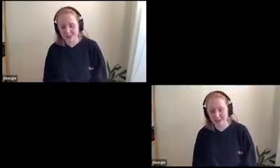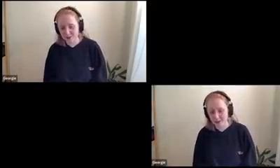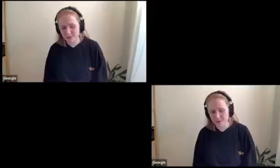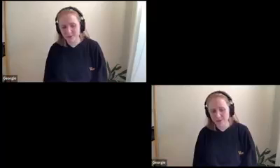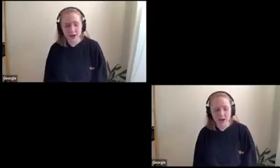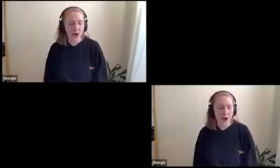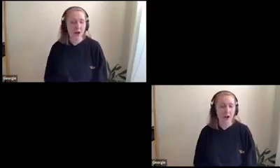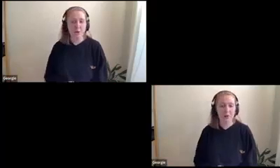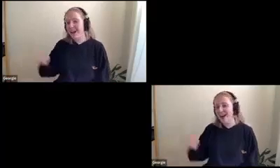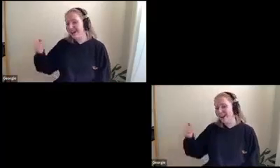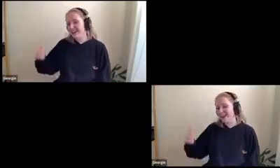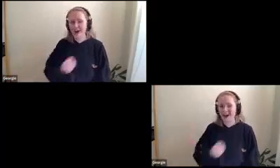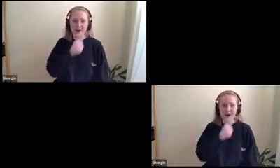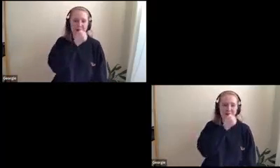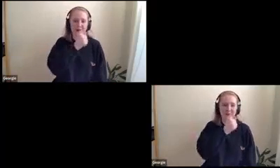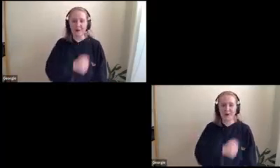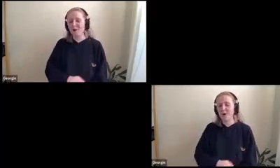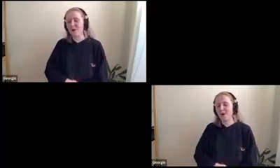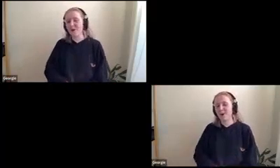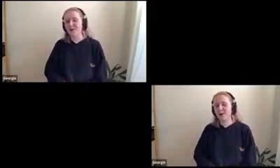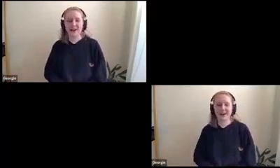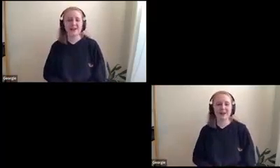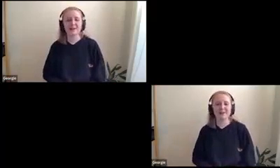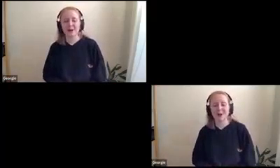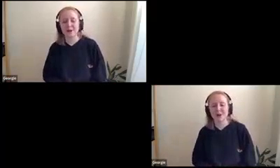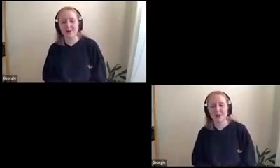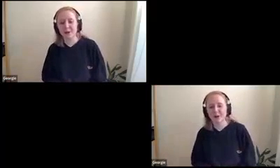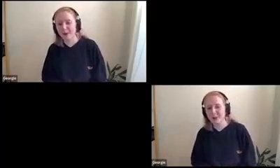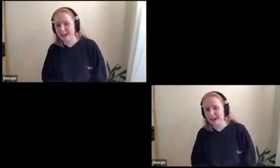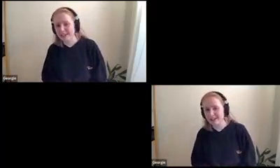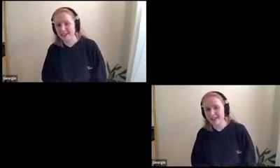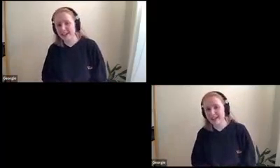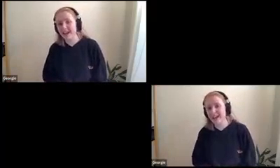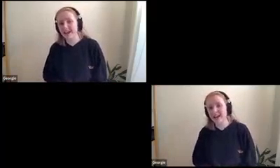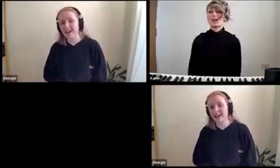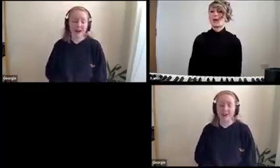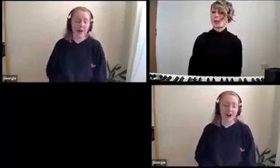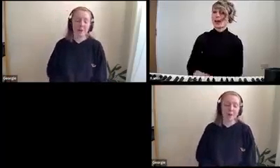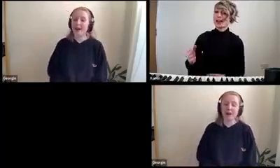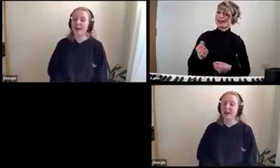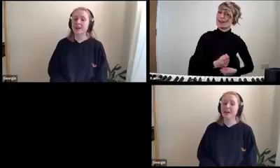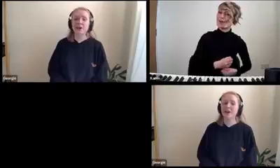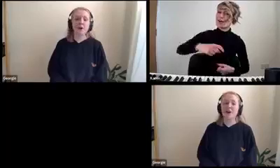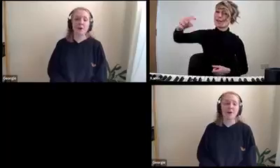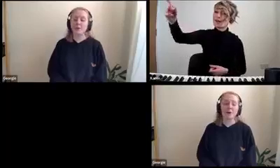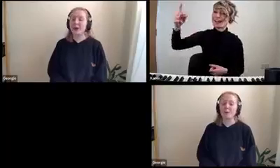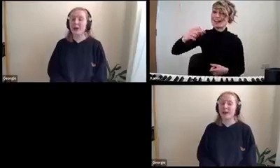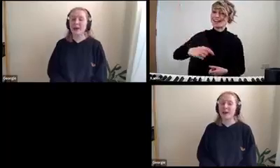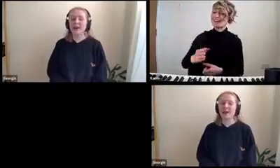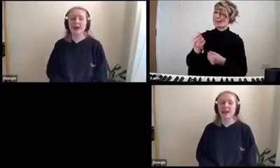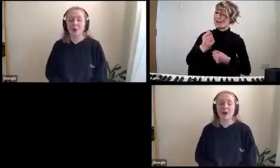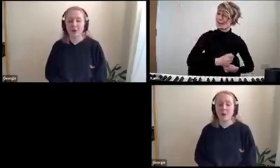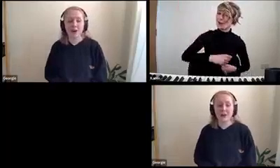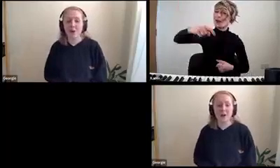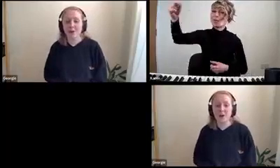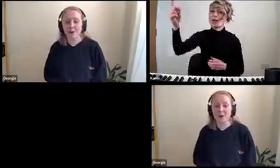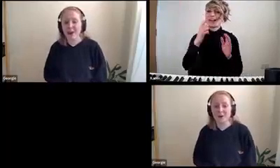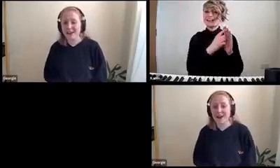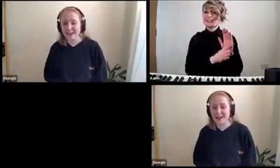Joe. Away, haul away, we'll haul away together. Away, haul away, we'll haul away,